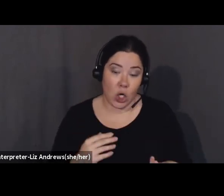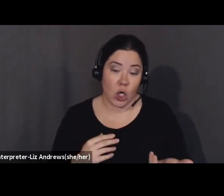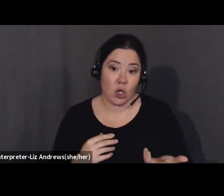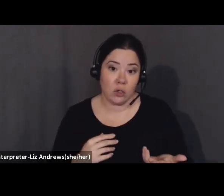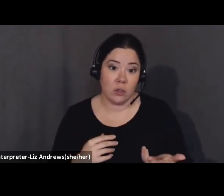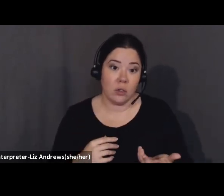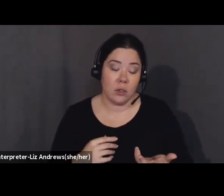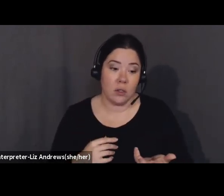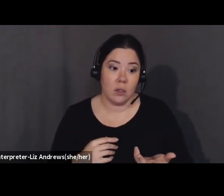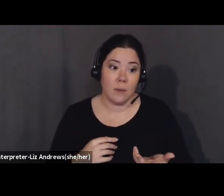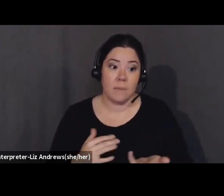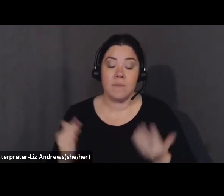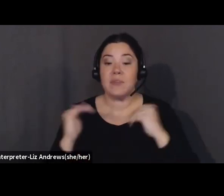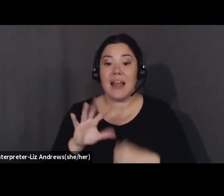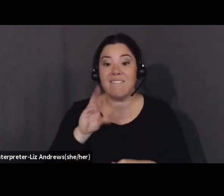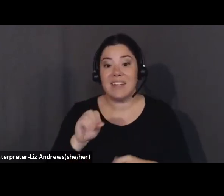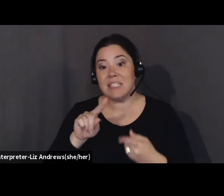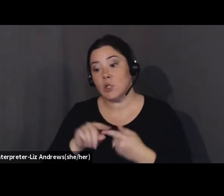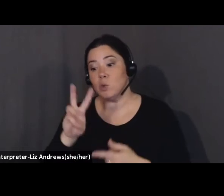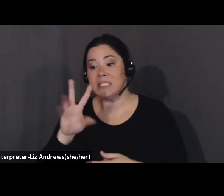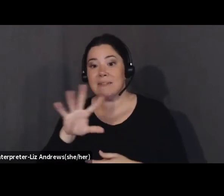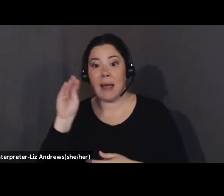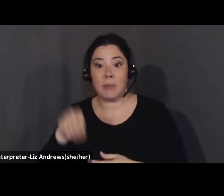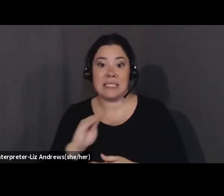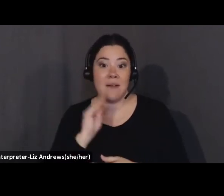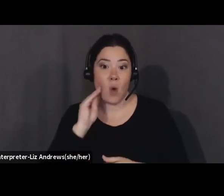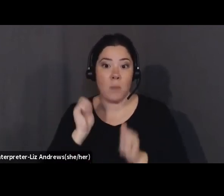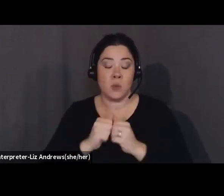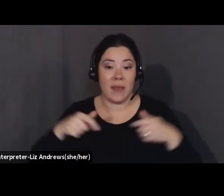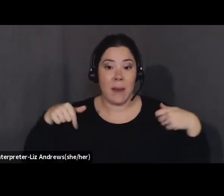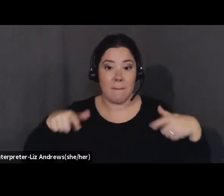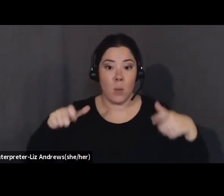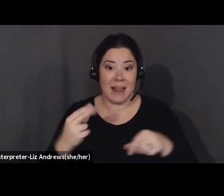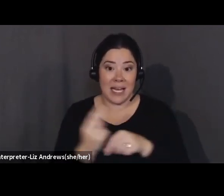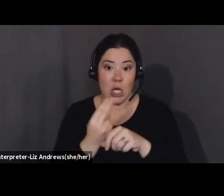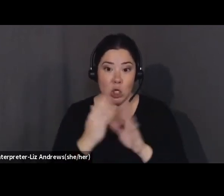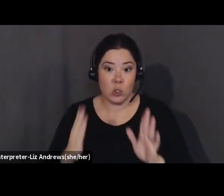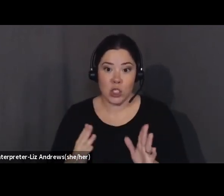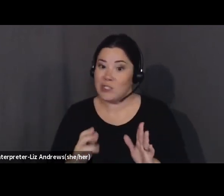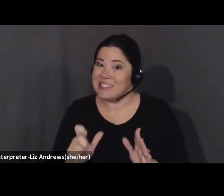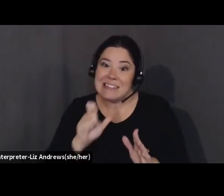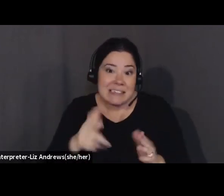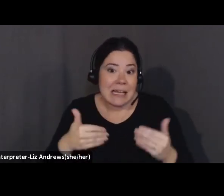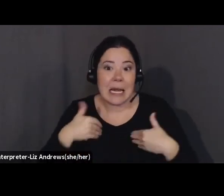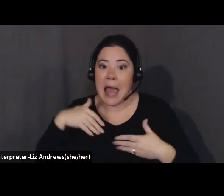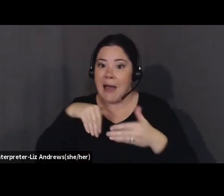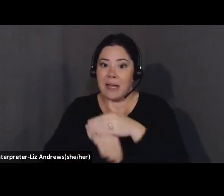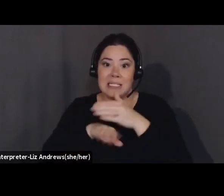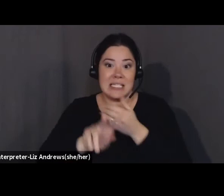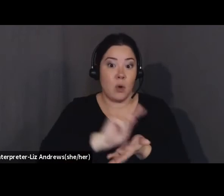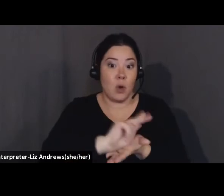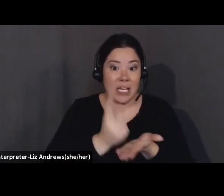obviously. And 50 to 65% of homes with wheeled mobility users didn't have an accessible kitchen, while